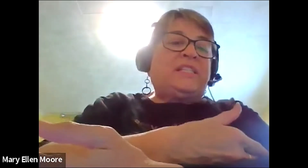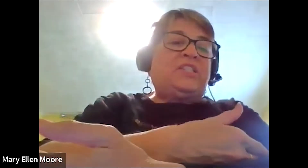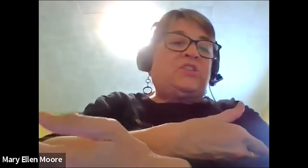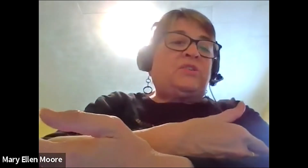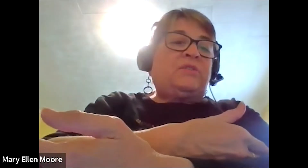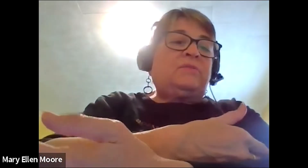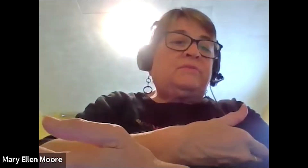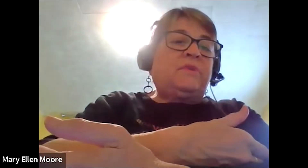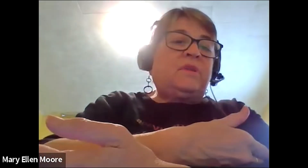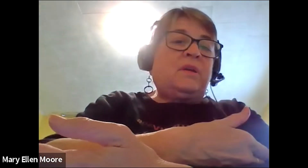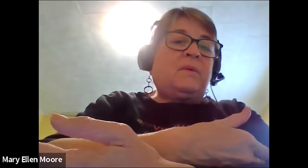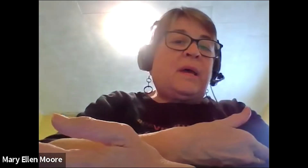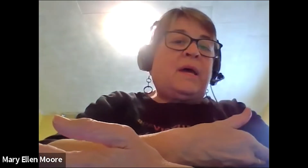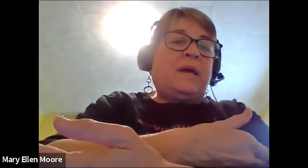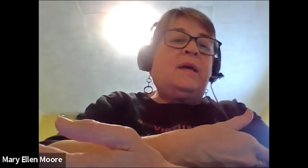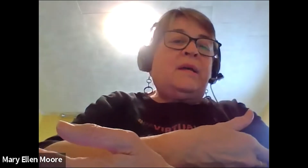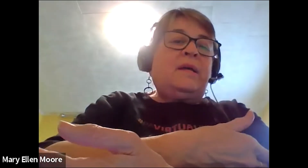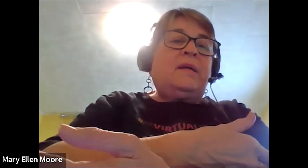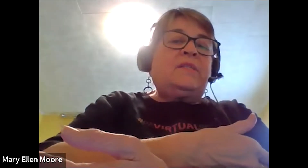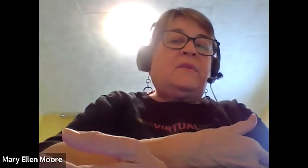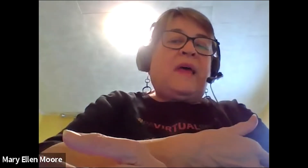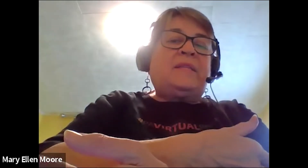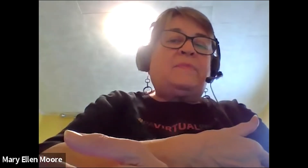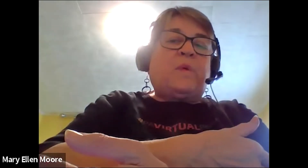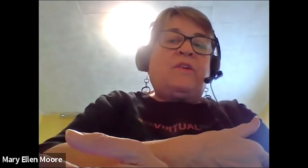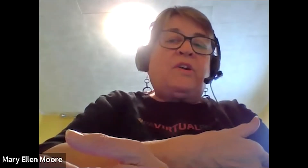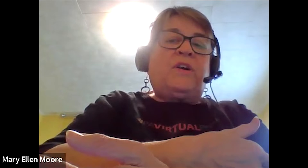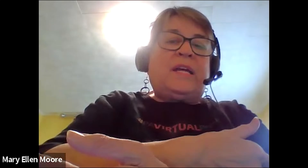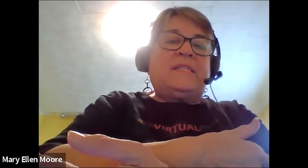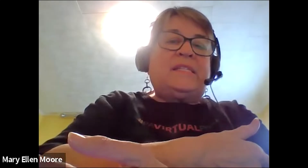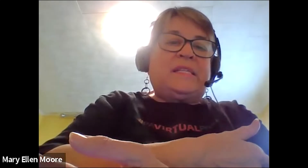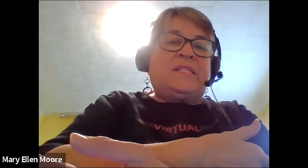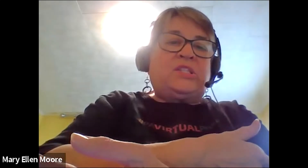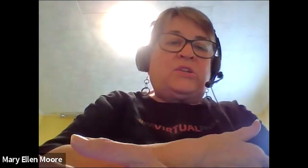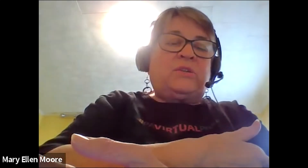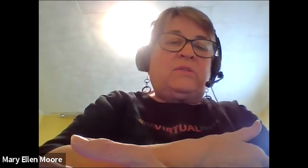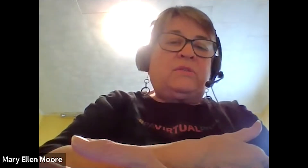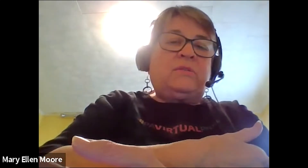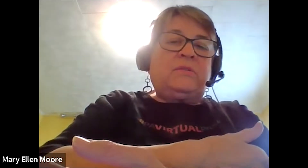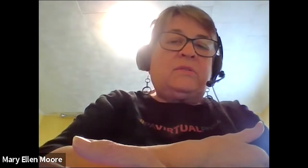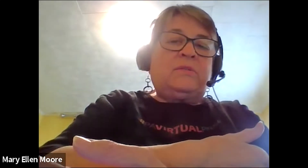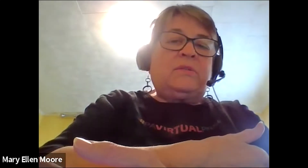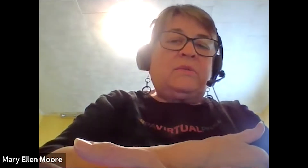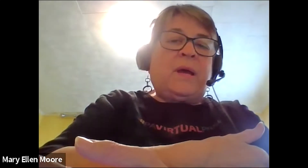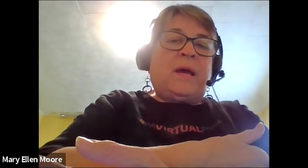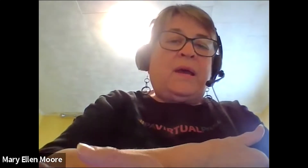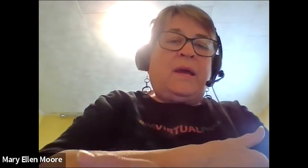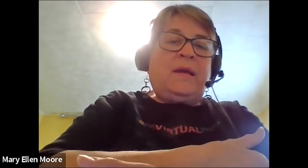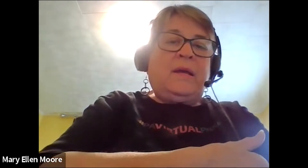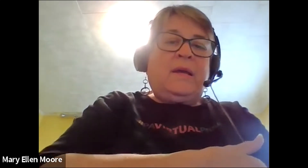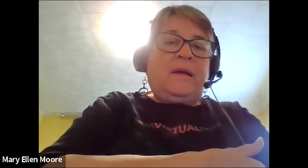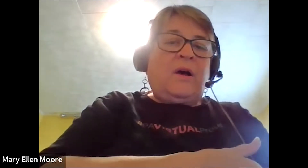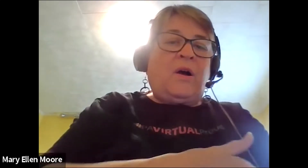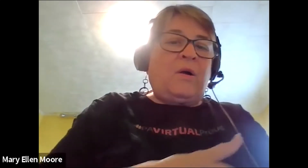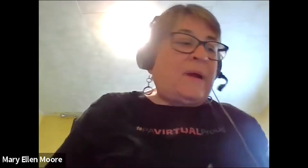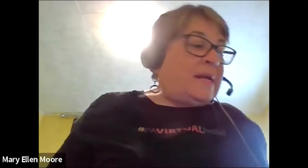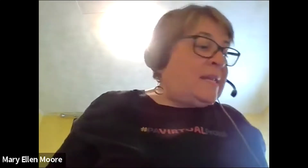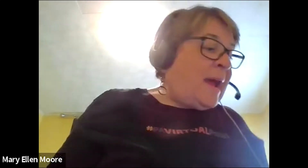sister. Okay. So that's brother and sister. Okay. All right. Now,